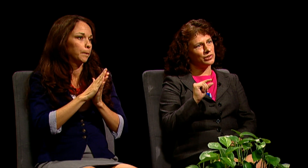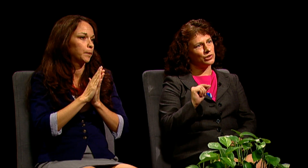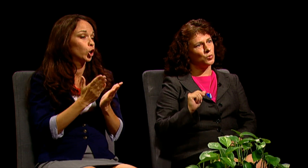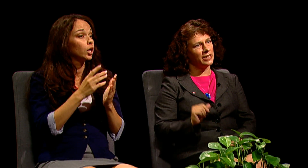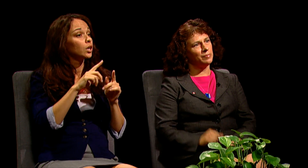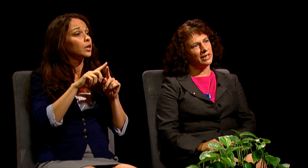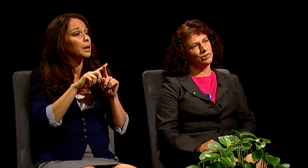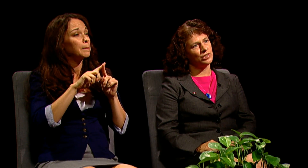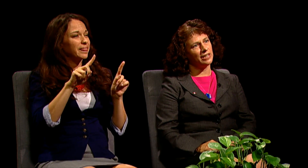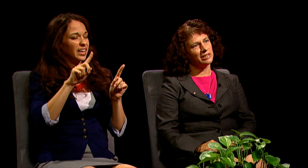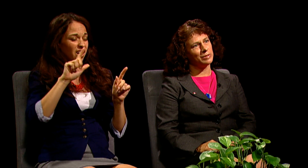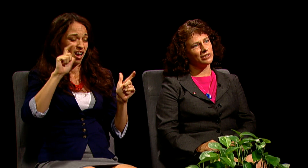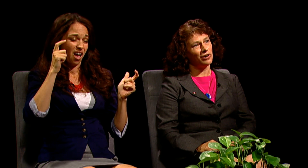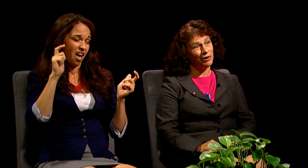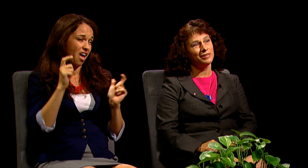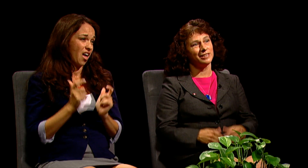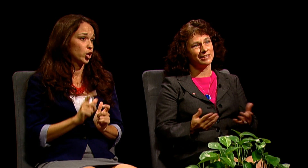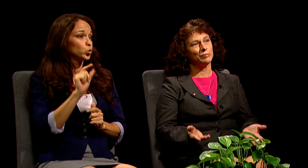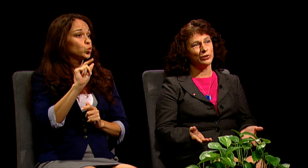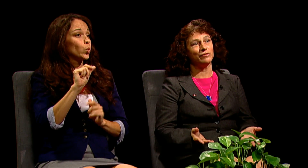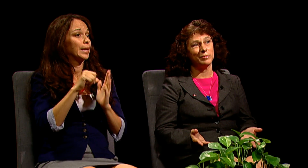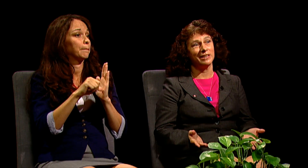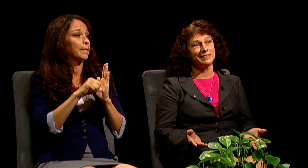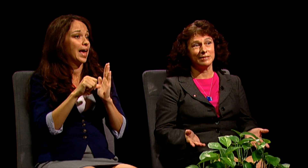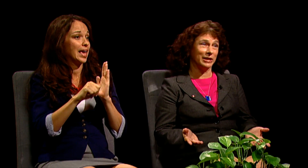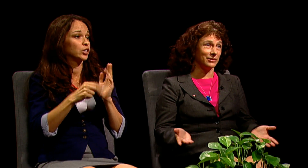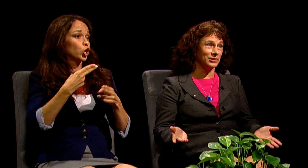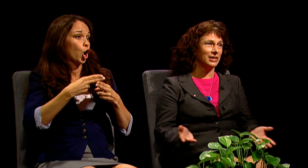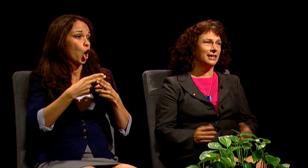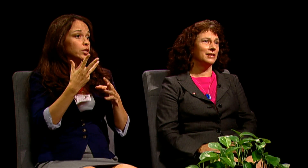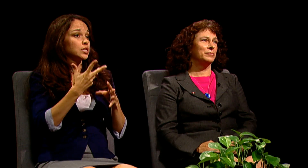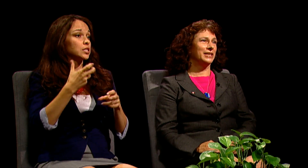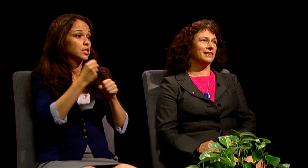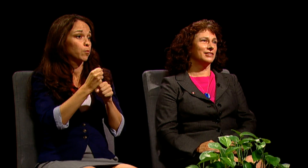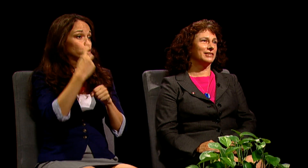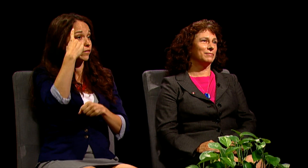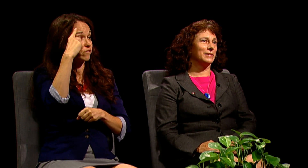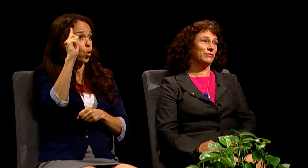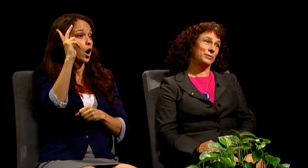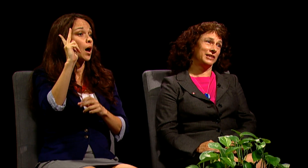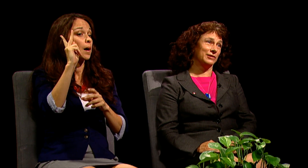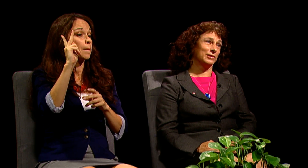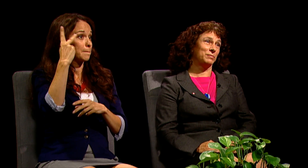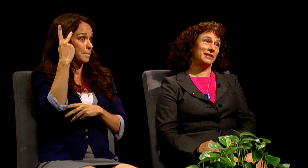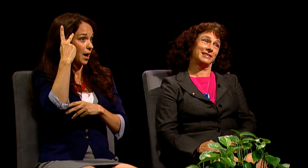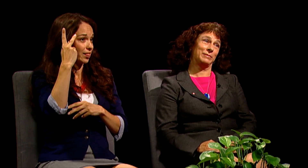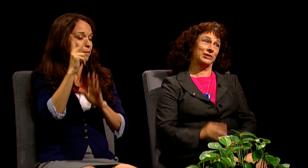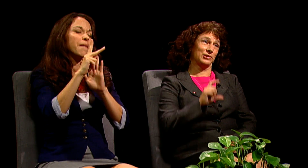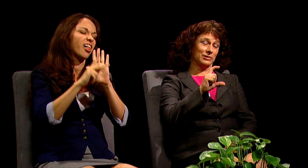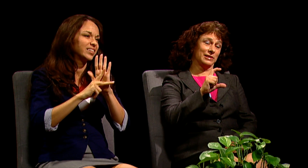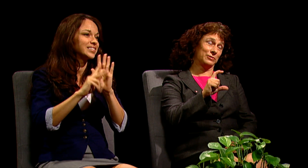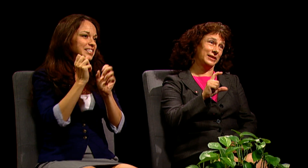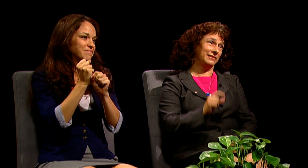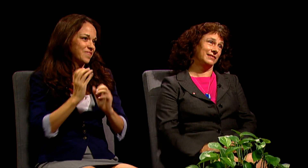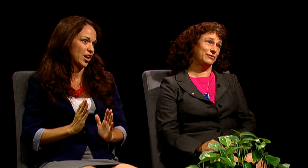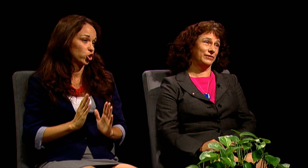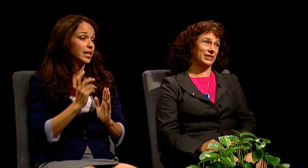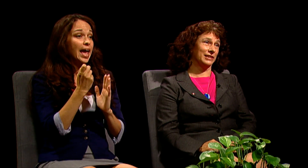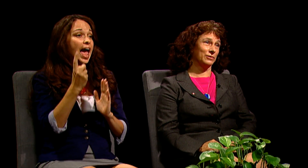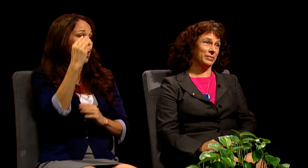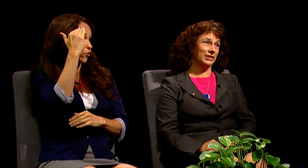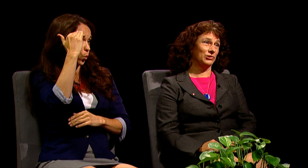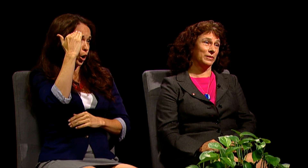to just a 20-page document called the Summary for Policymakers, because everyone knows policymakers aren't going to read